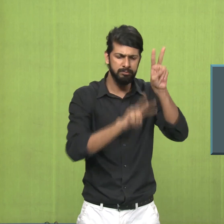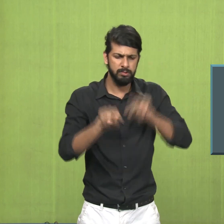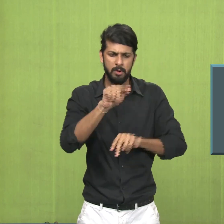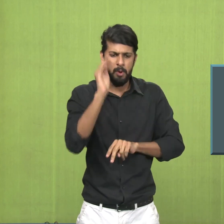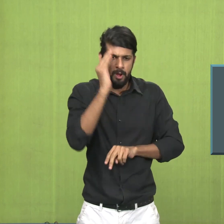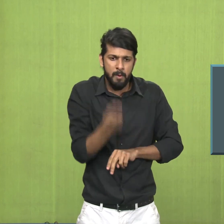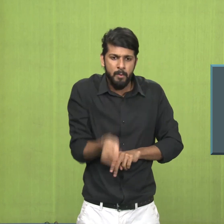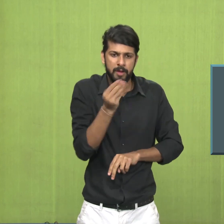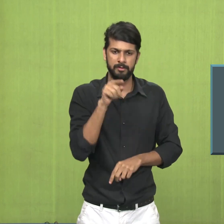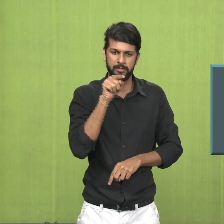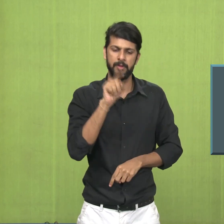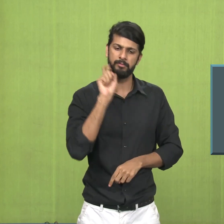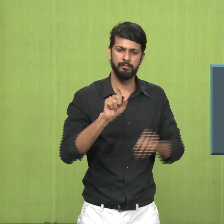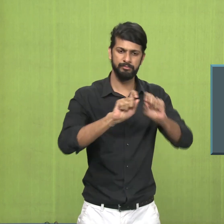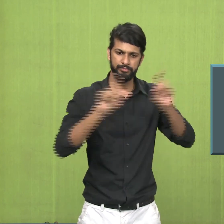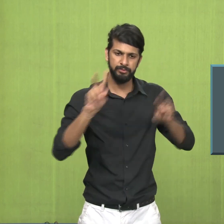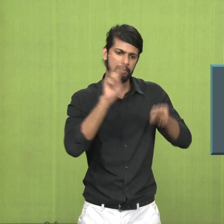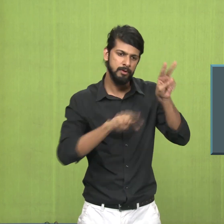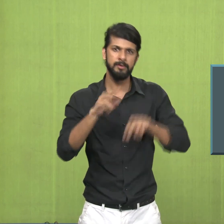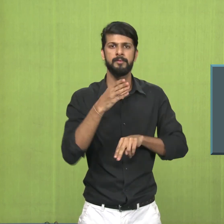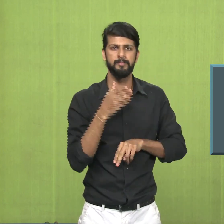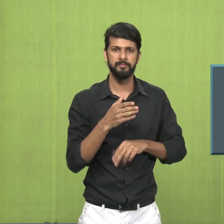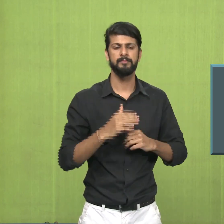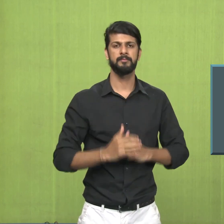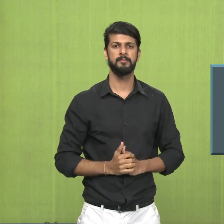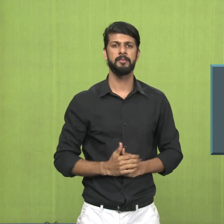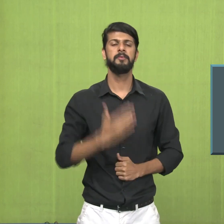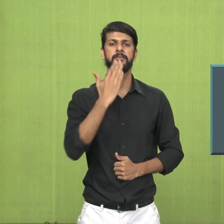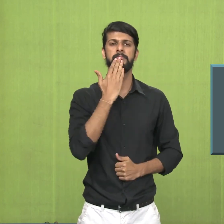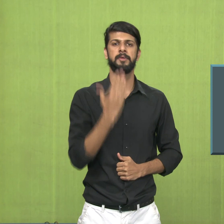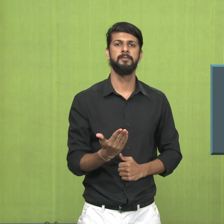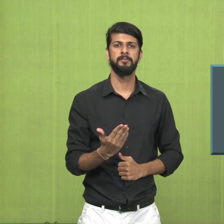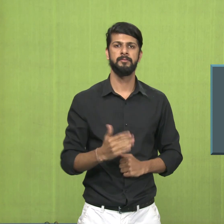website www.nios.ac.in. Thank you.